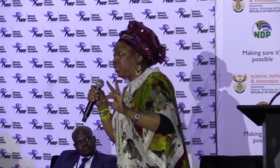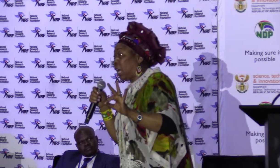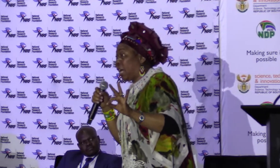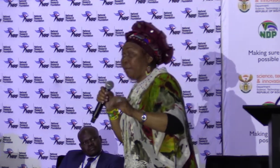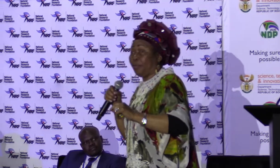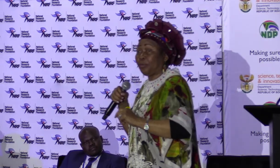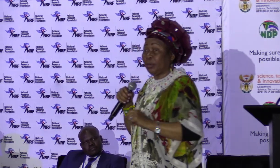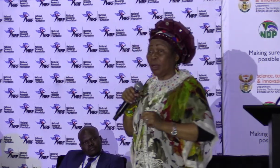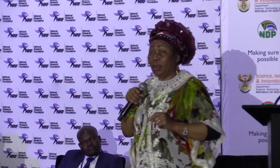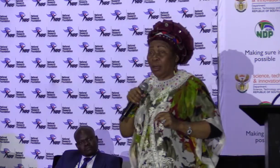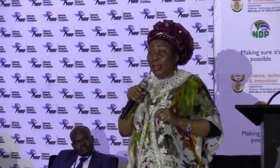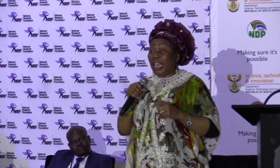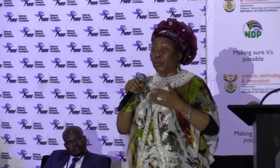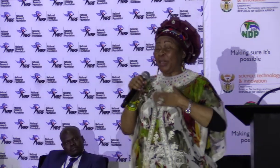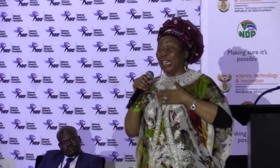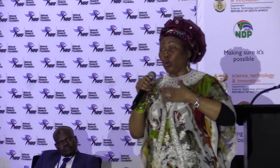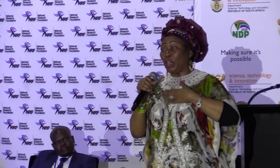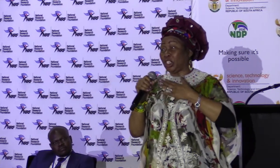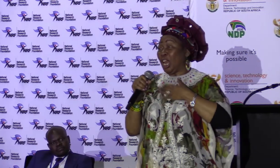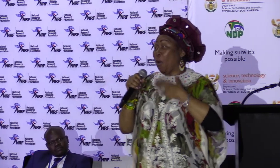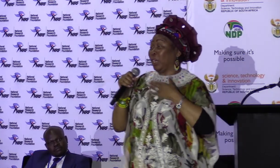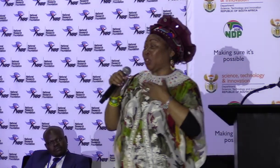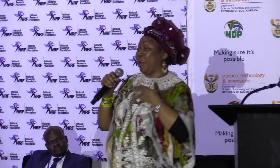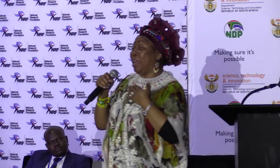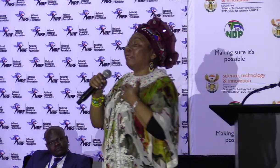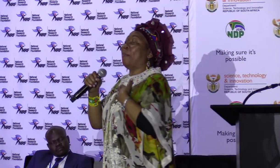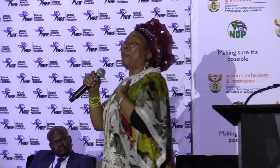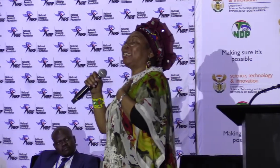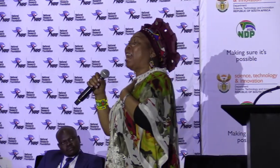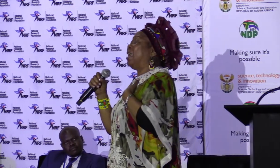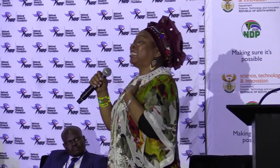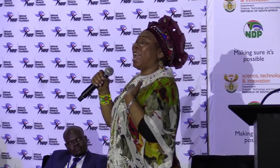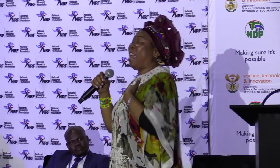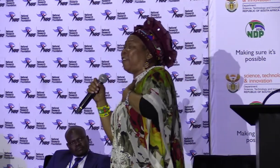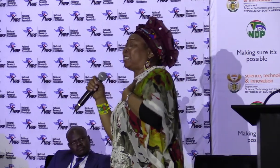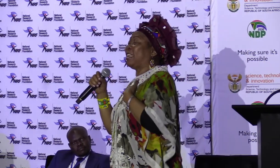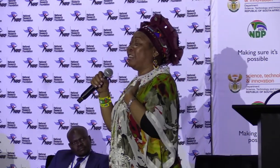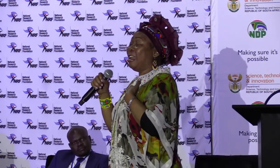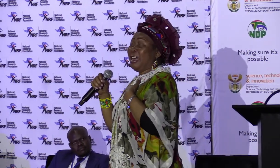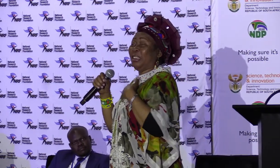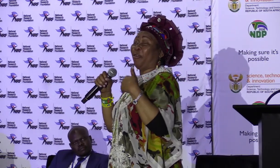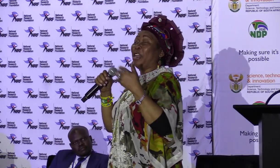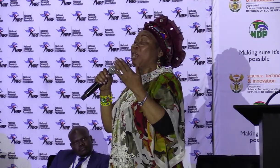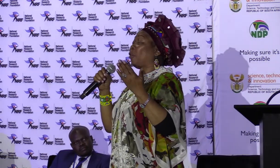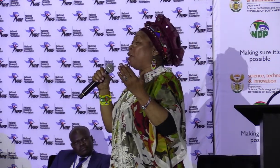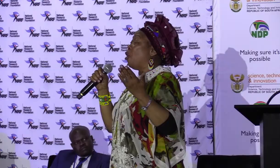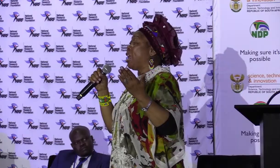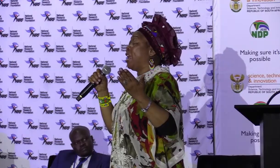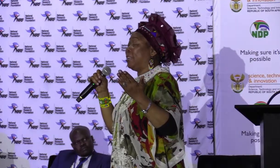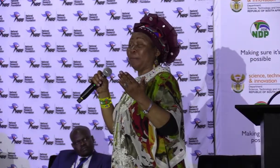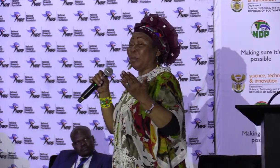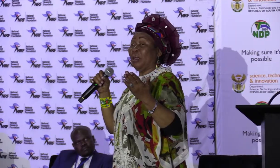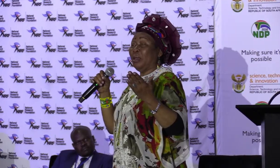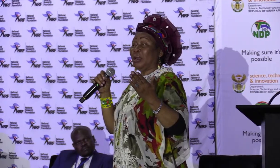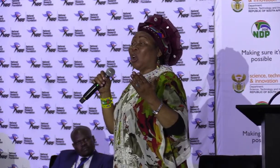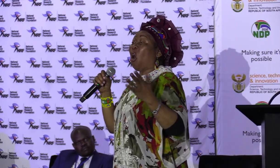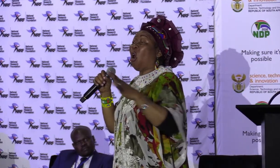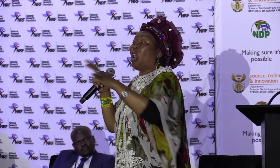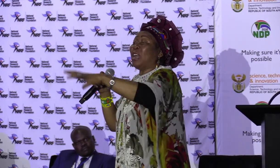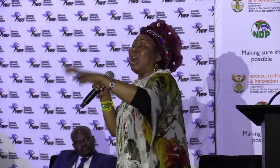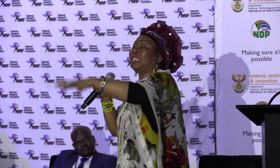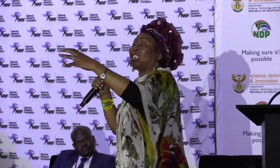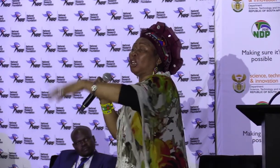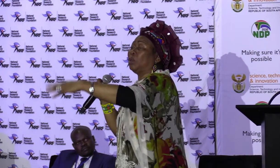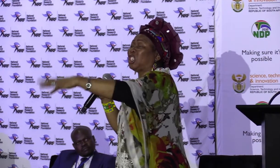it in the meantime. His biggest wish was to be the best hunter ever seen in the village of Emoyeni.